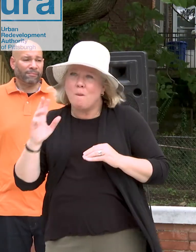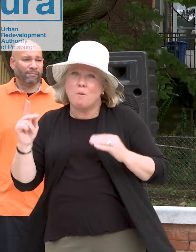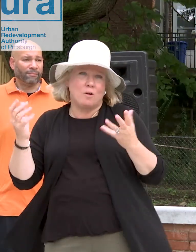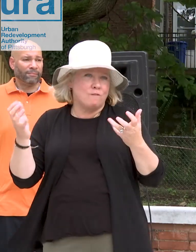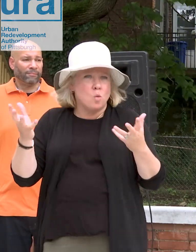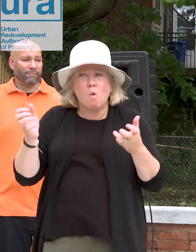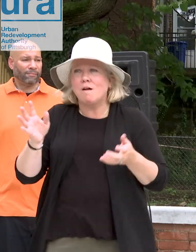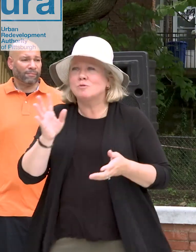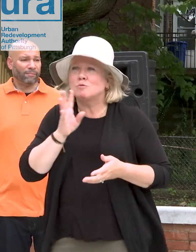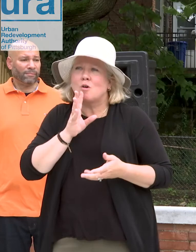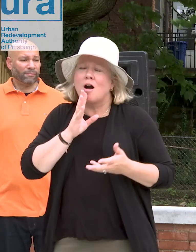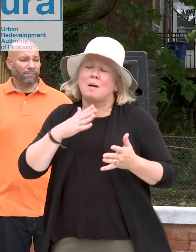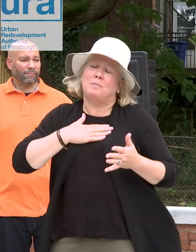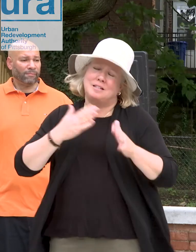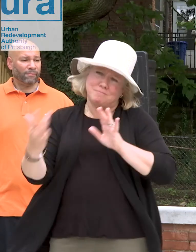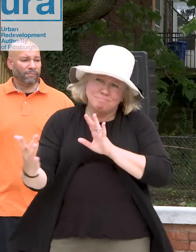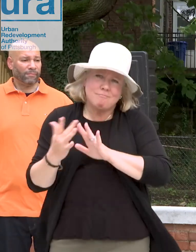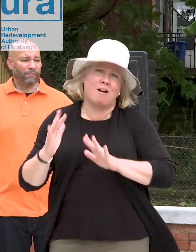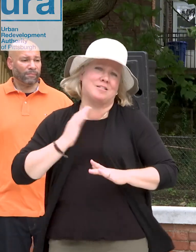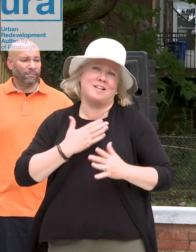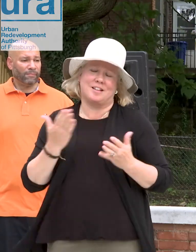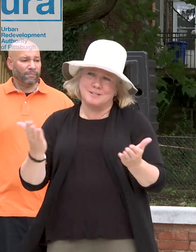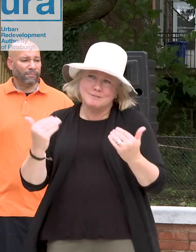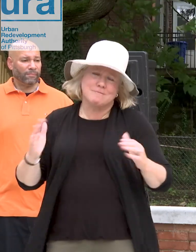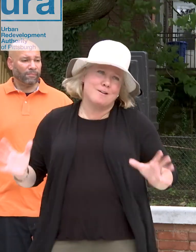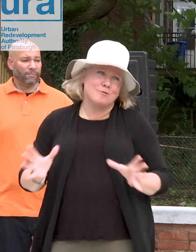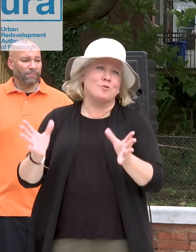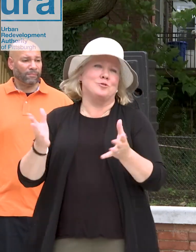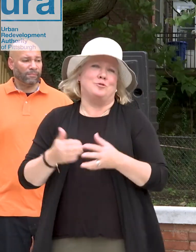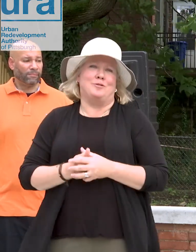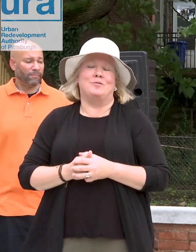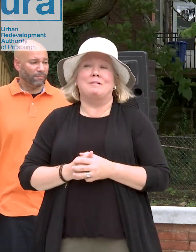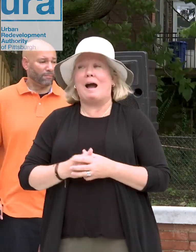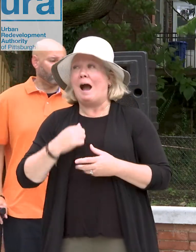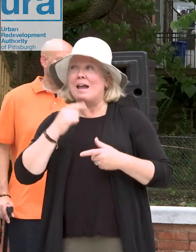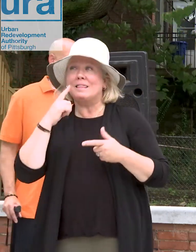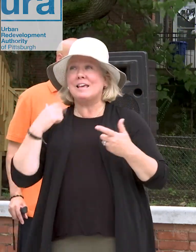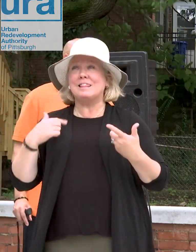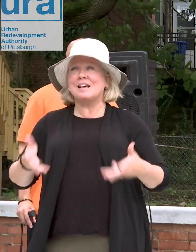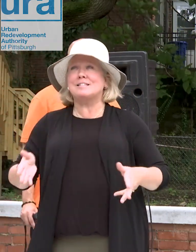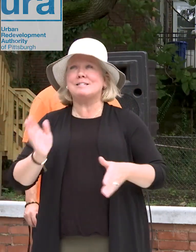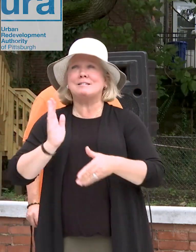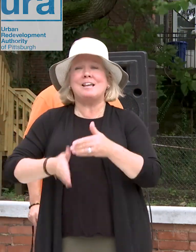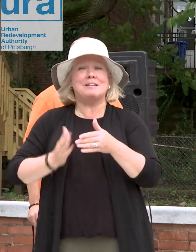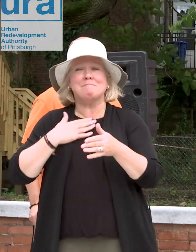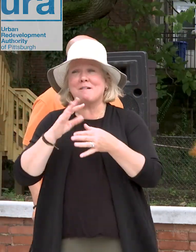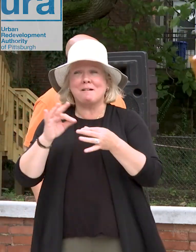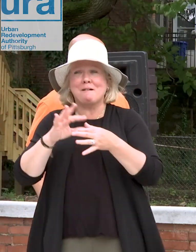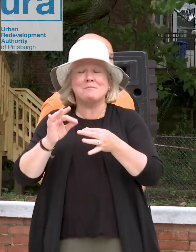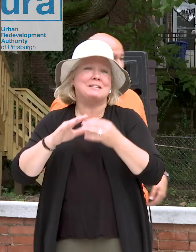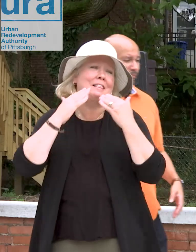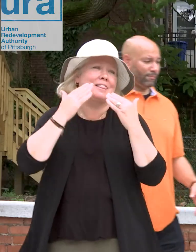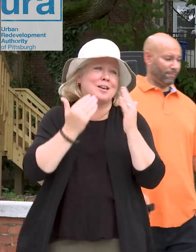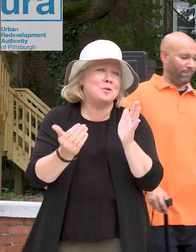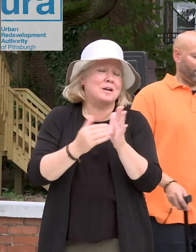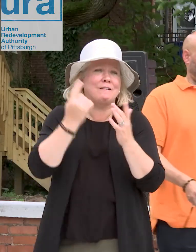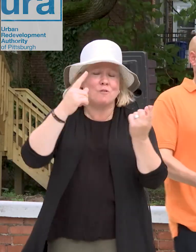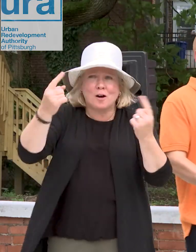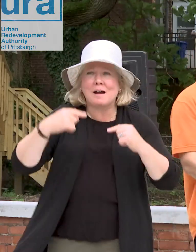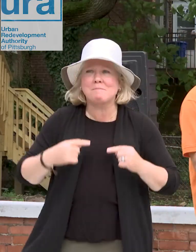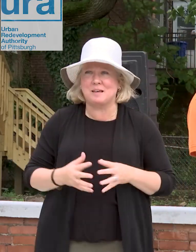talk, please reach out to us. I think that's about everything I need to share. Thank you again for